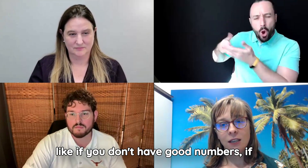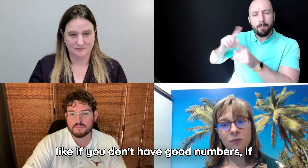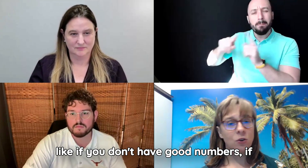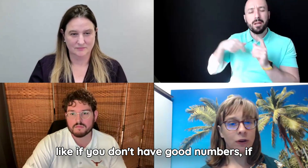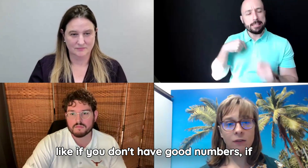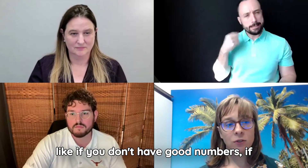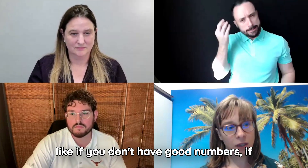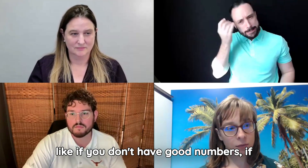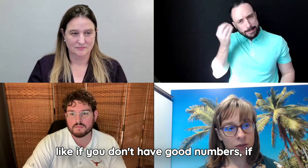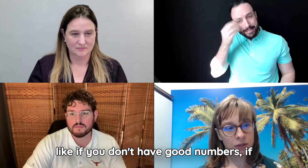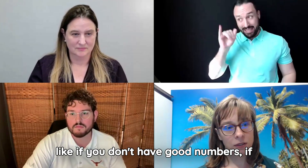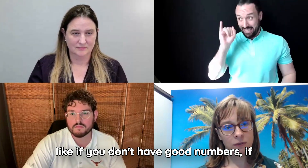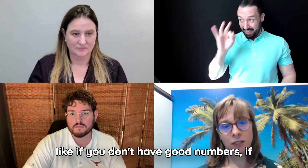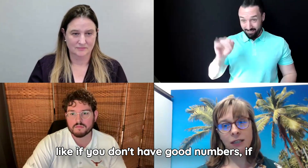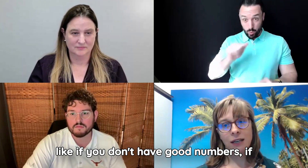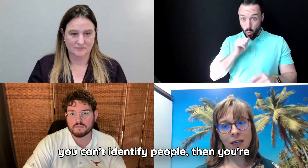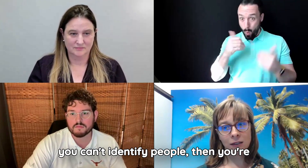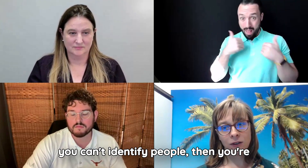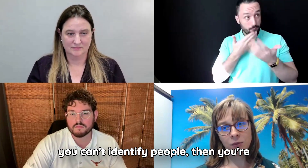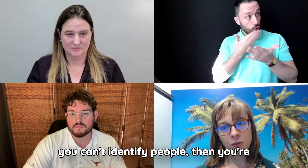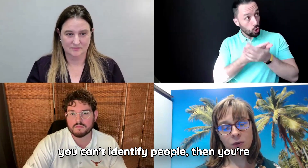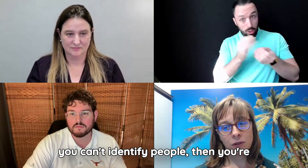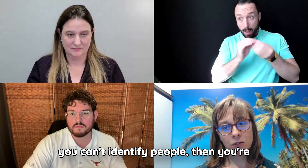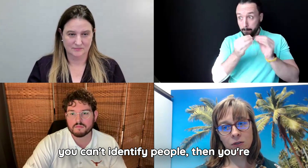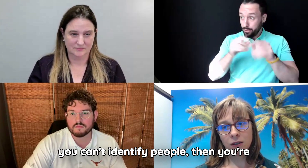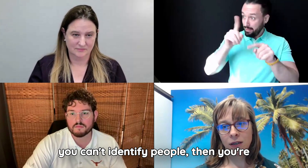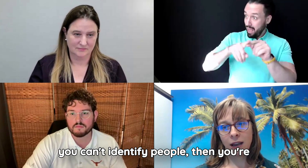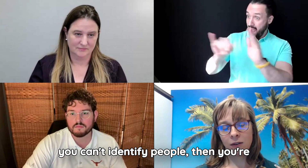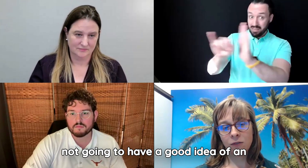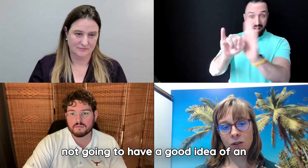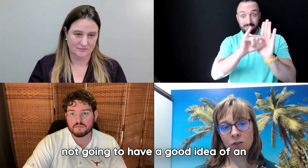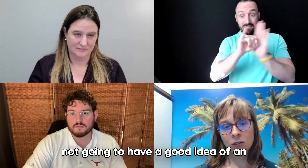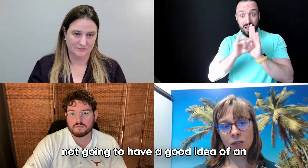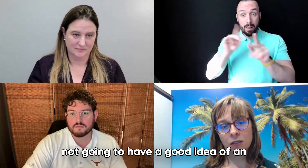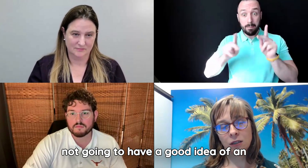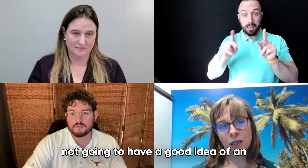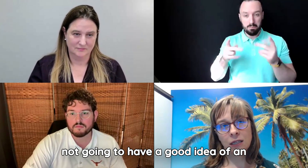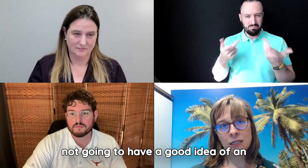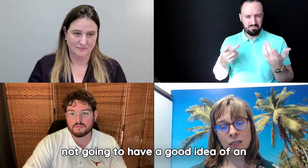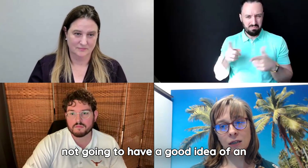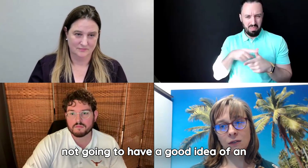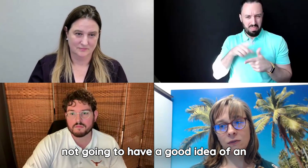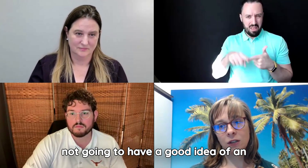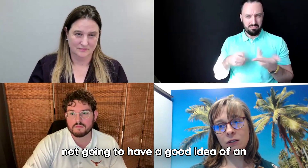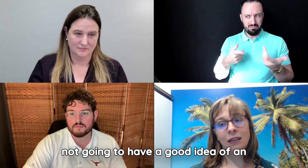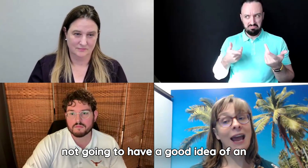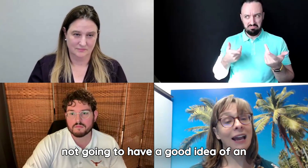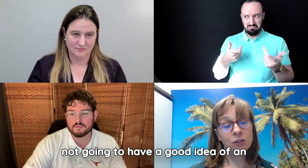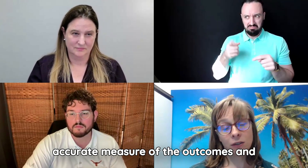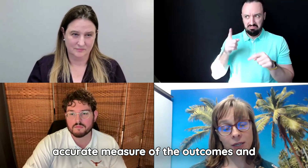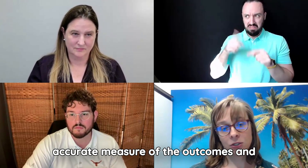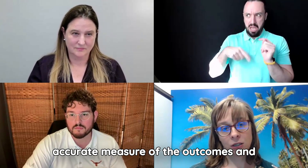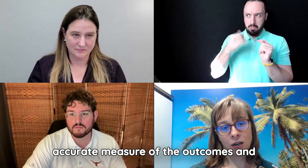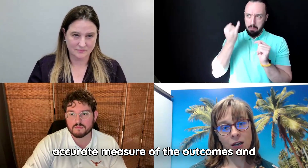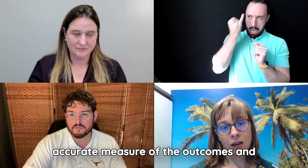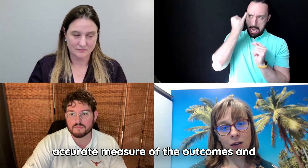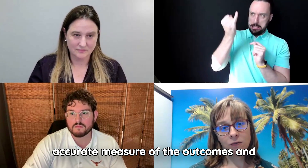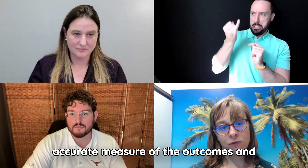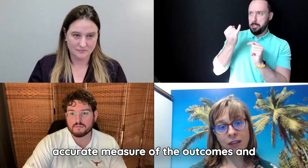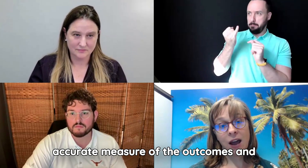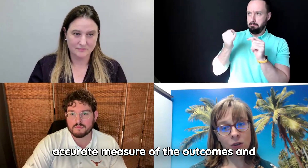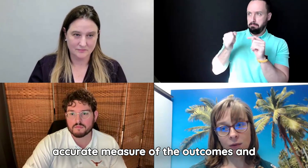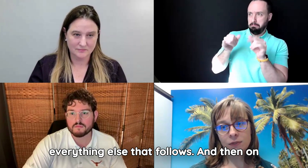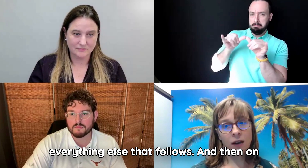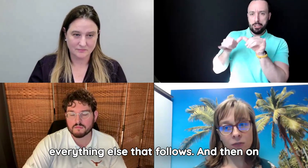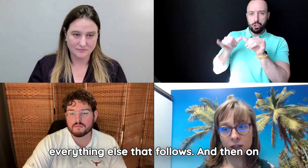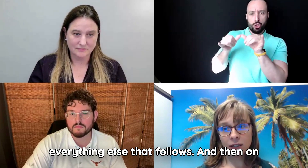like, if you don't have good numbers, if you can't identify people, then you're not going to have a good idea of an accurate measure of